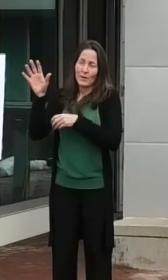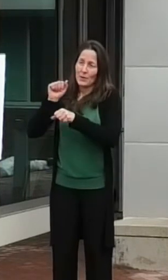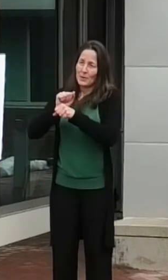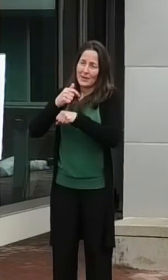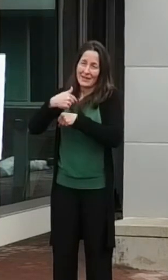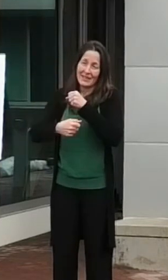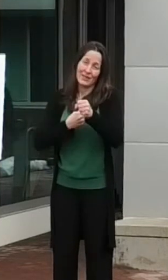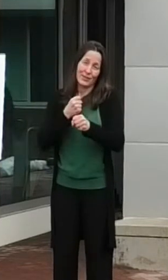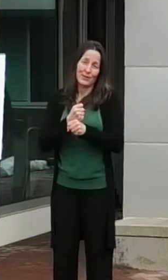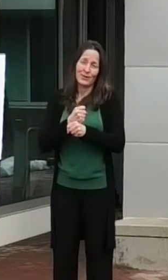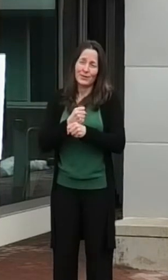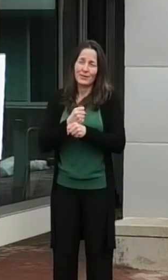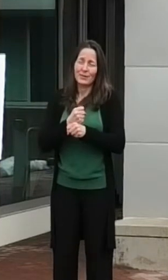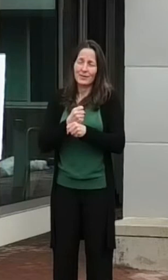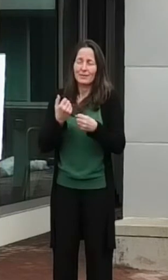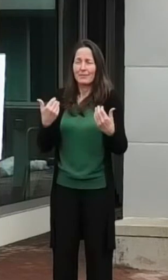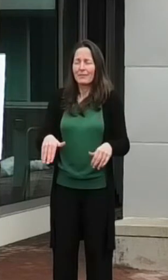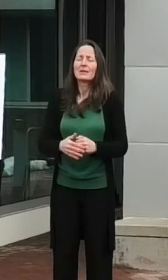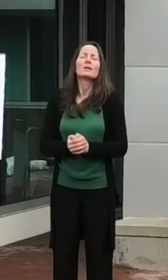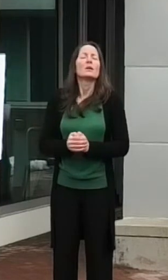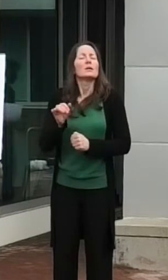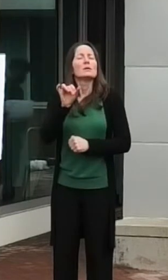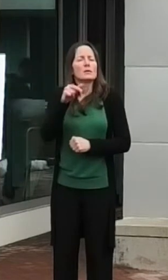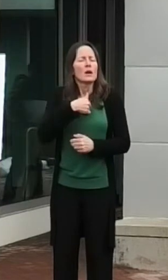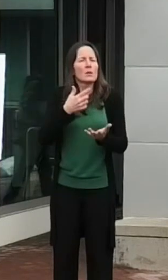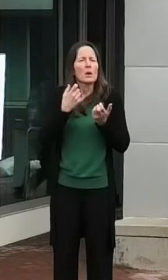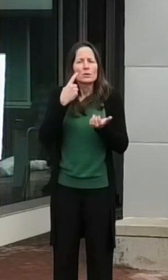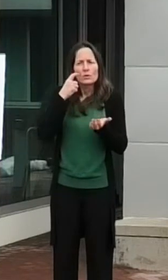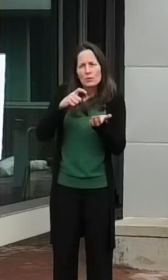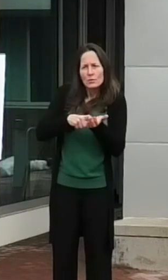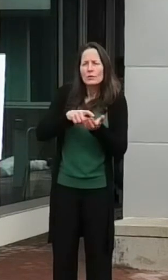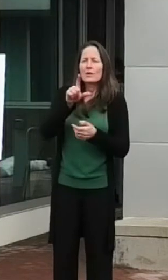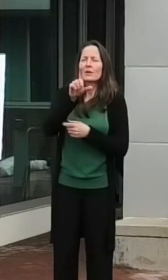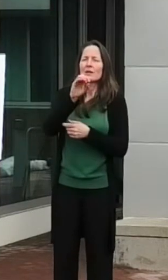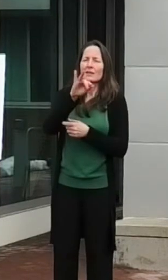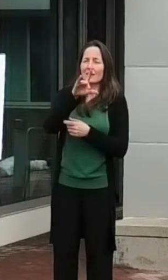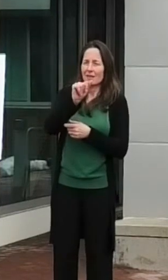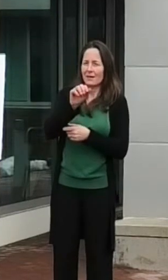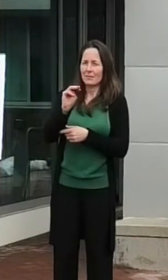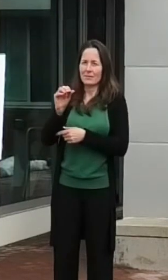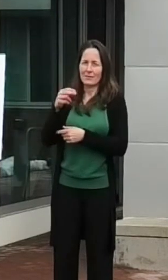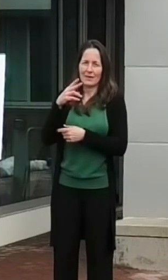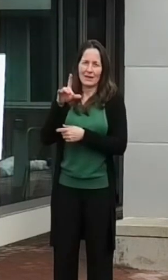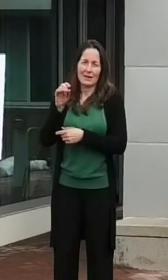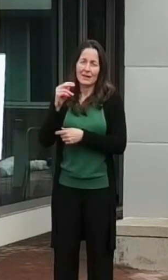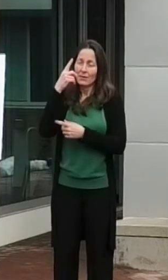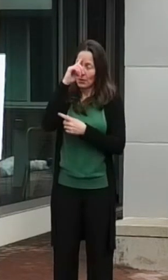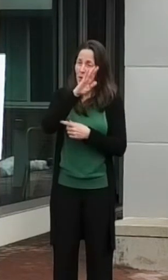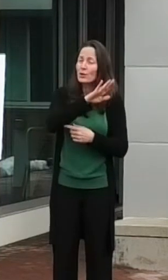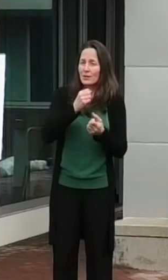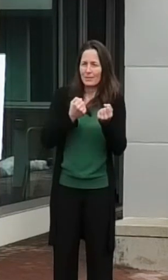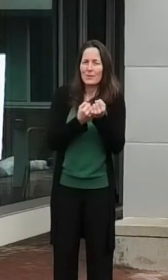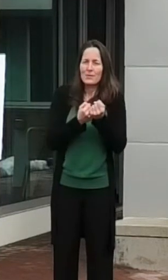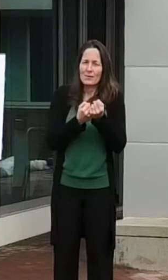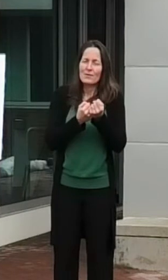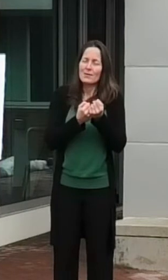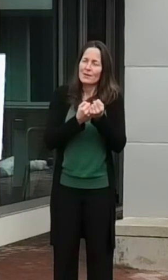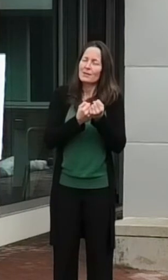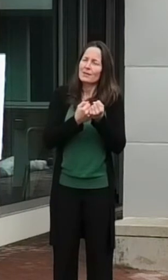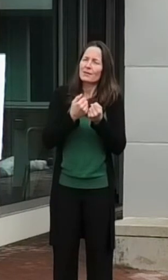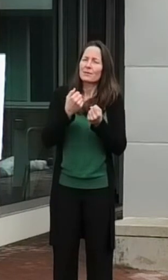year. I would also like to recognize Leila Malin for her support and involvement with the Howard County